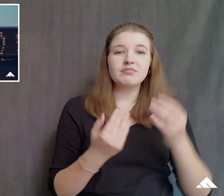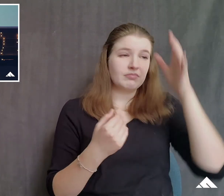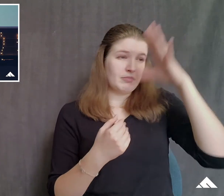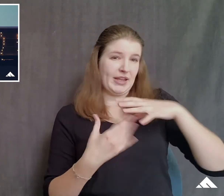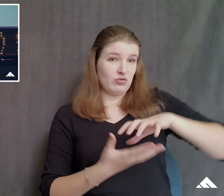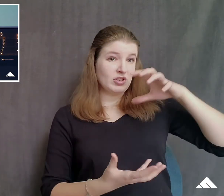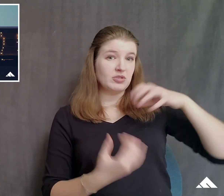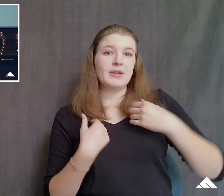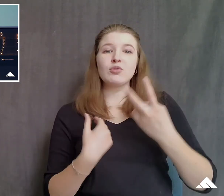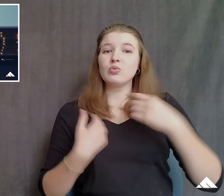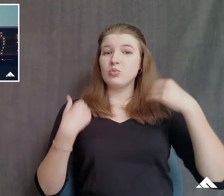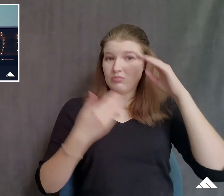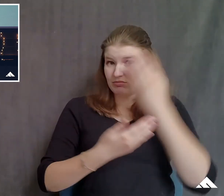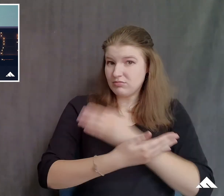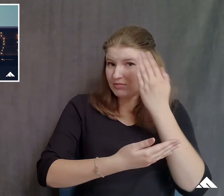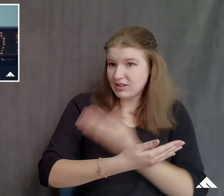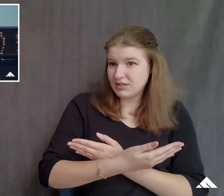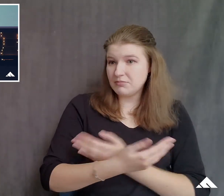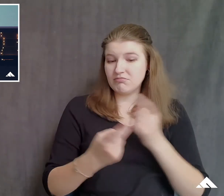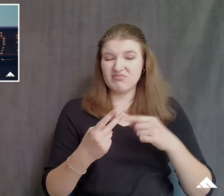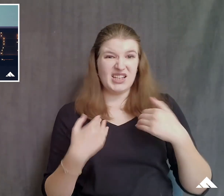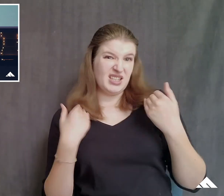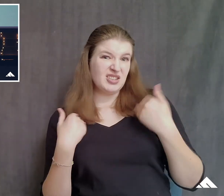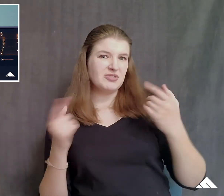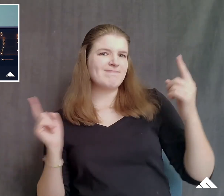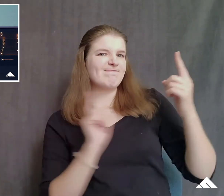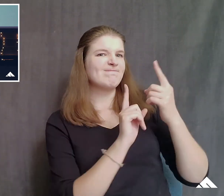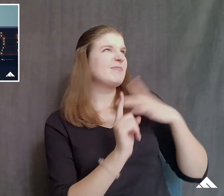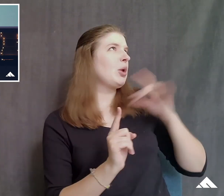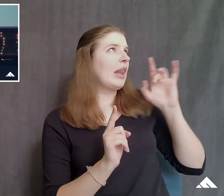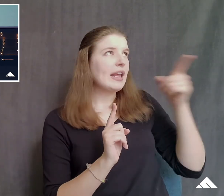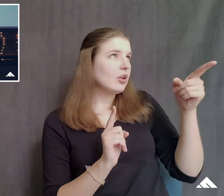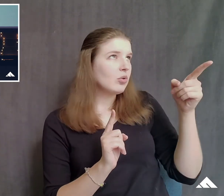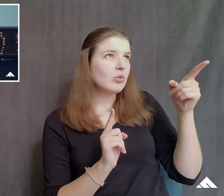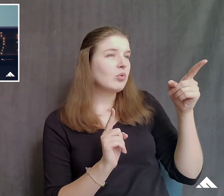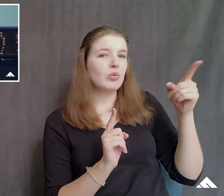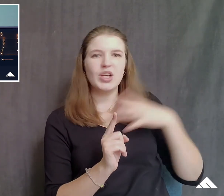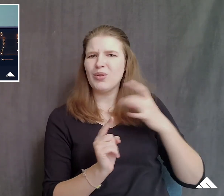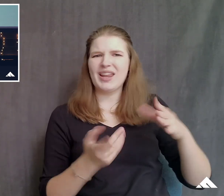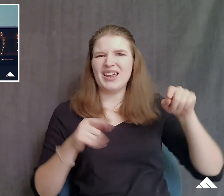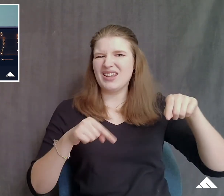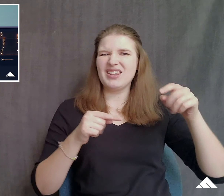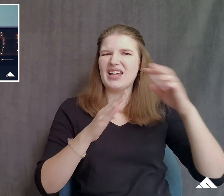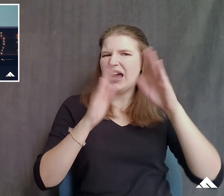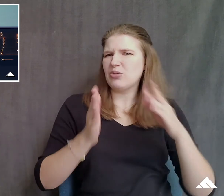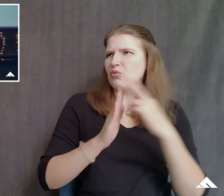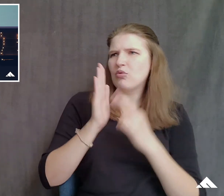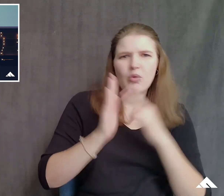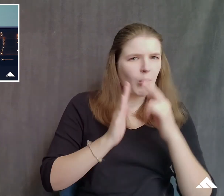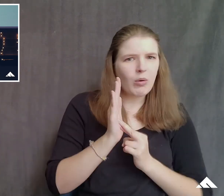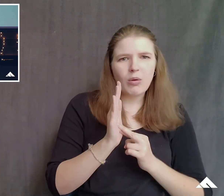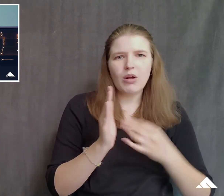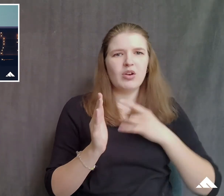his dad one day and he says, "Dad, I don't really like you and I don't really like the rules around this house and I don't really like